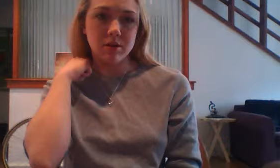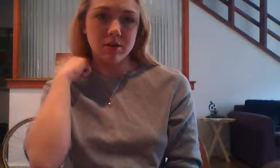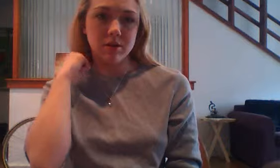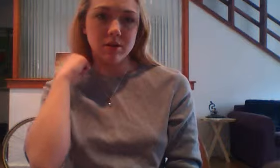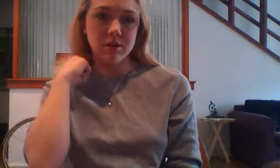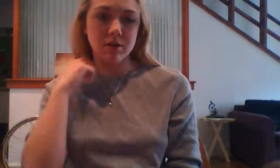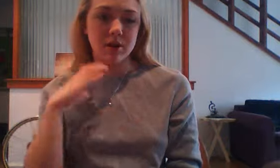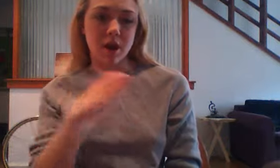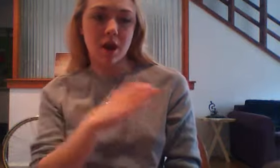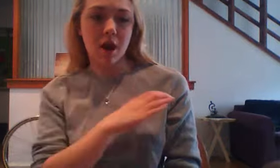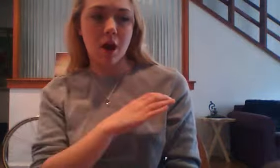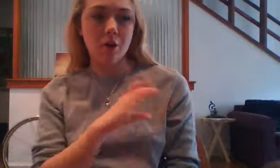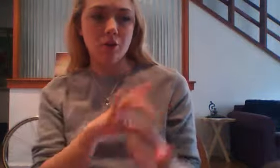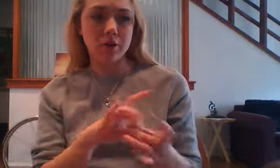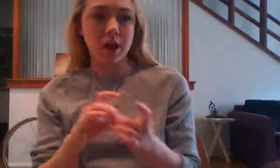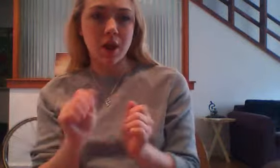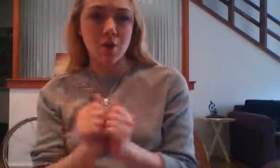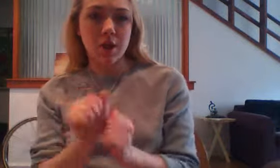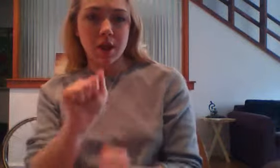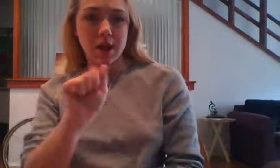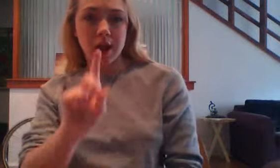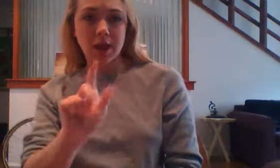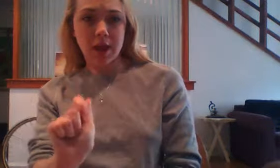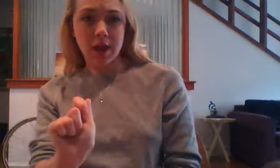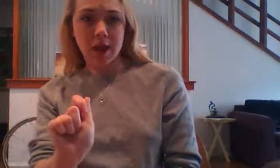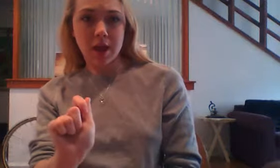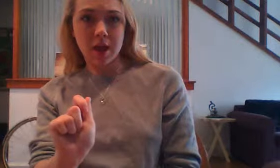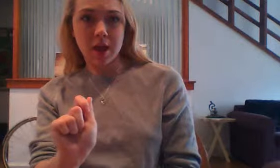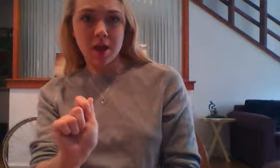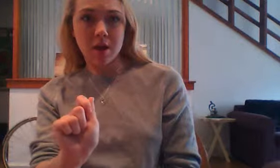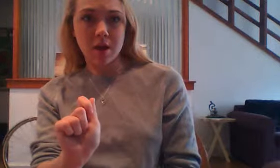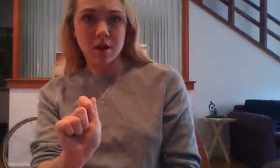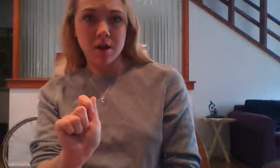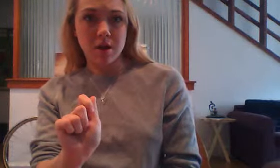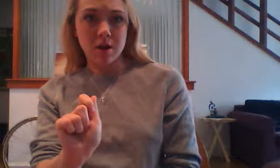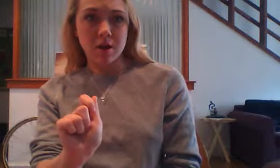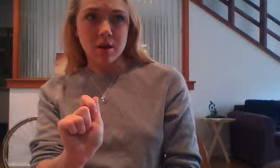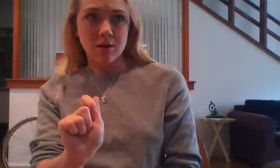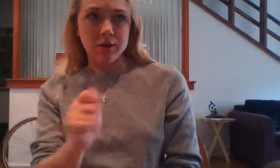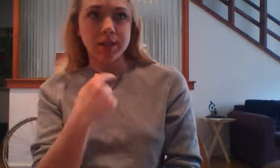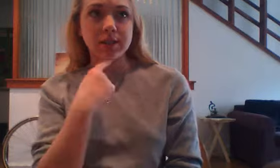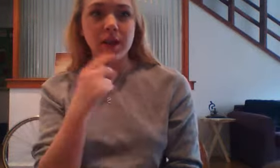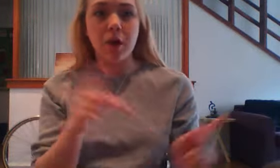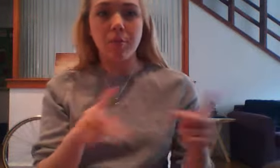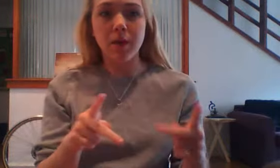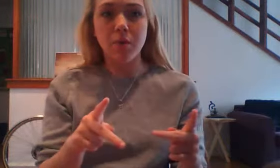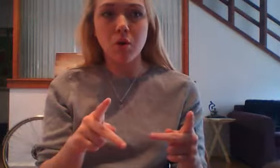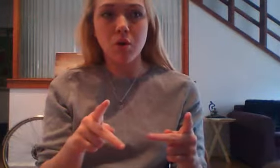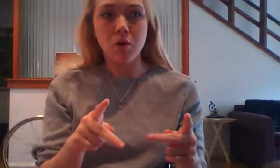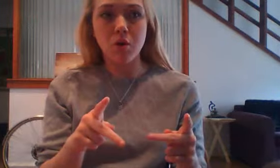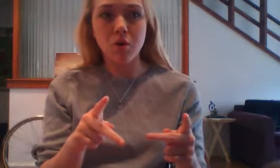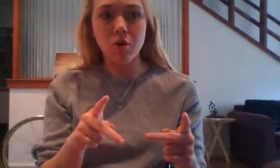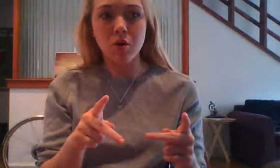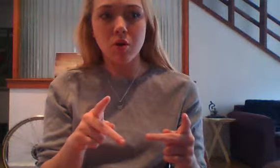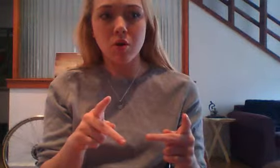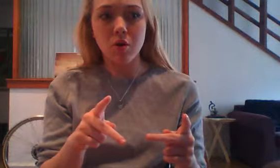It wasn't to help people know where the line was so that they could discriminate up until that line and not beyond. So really ADA